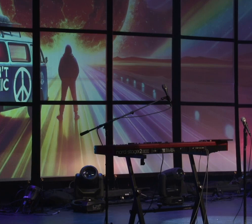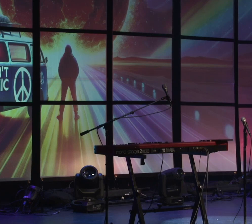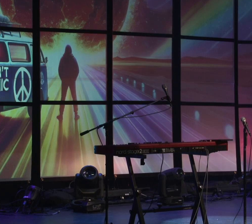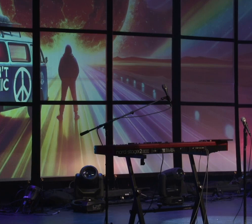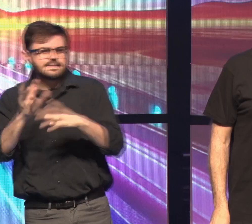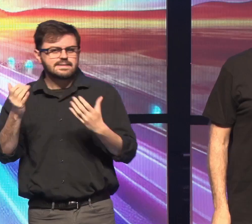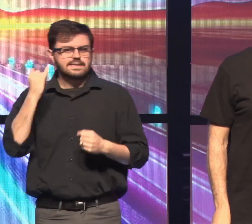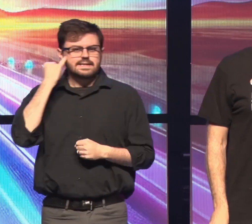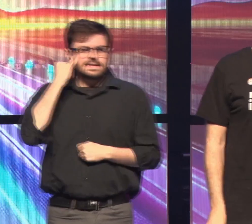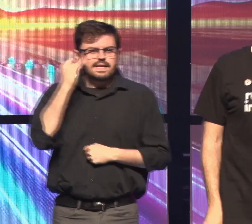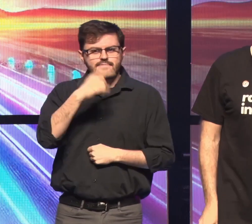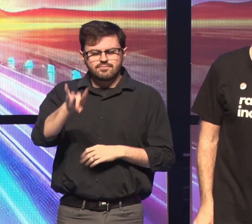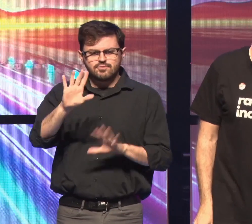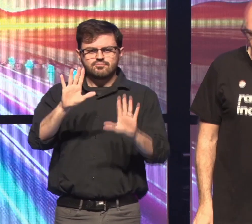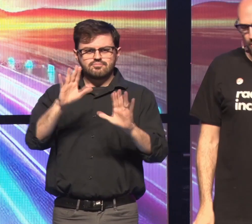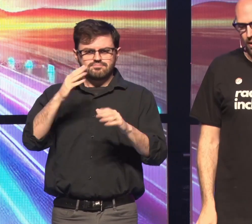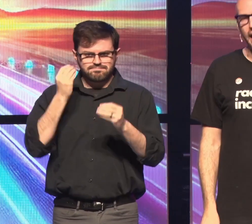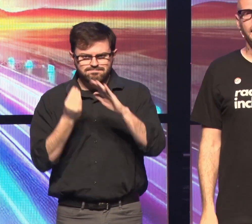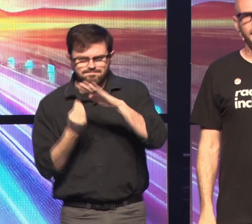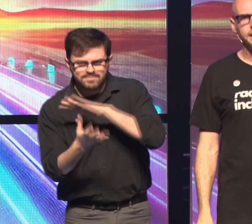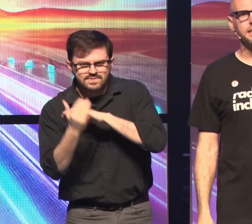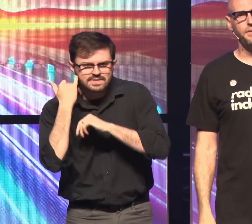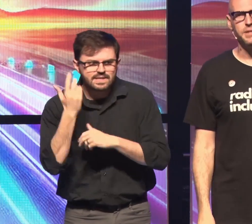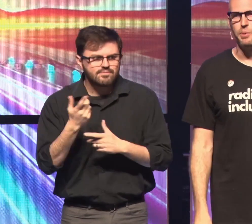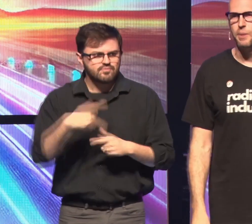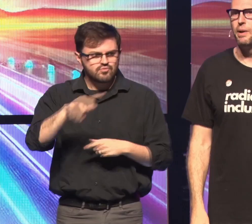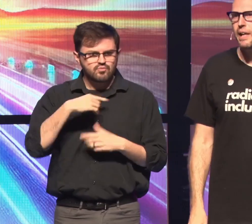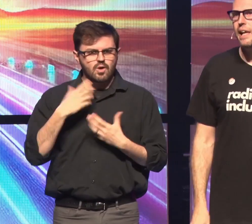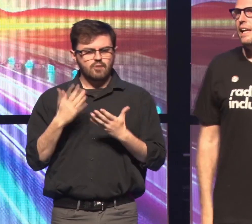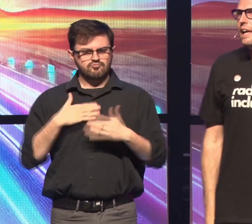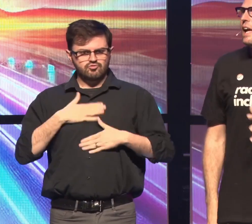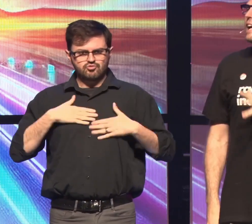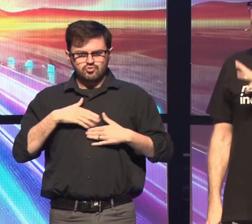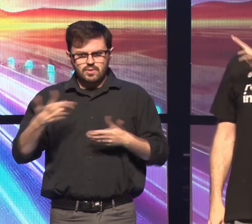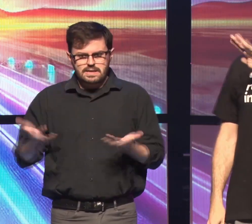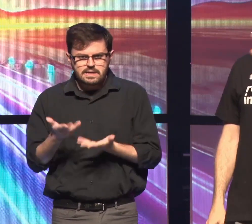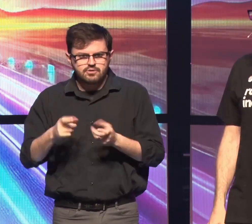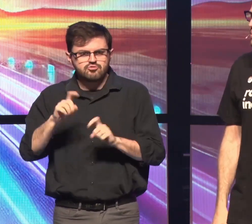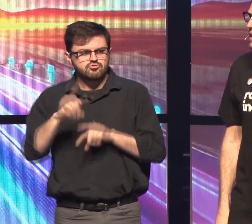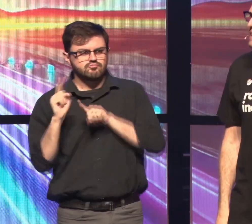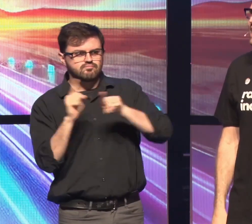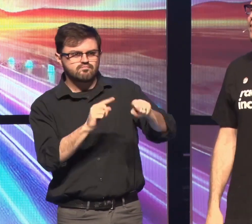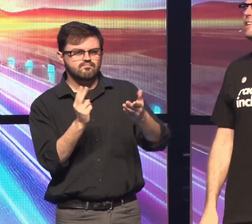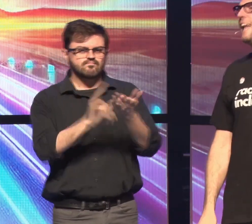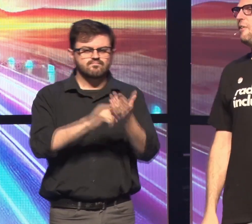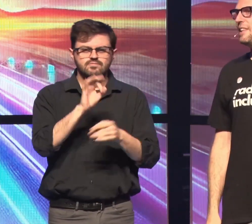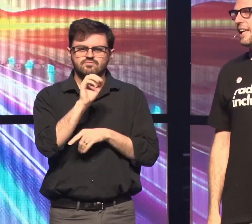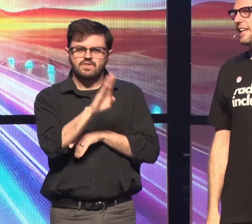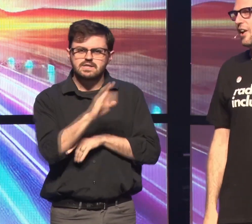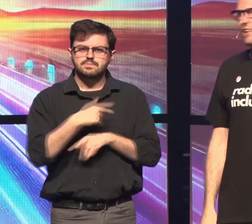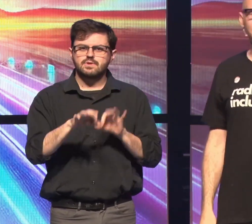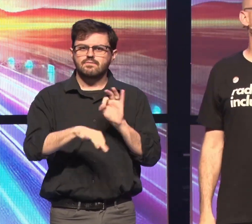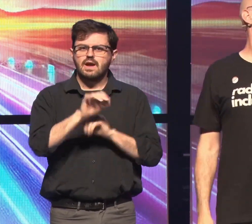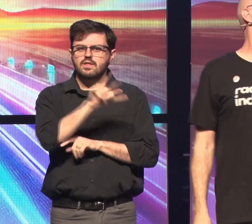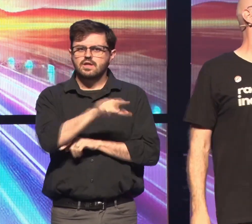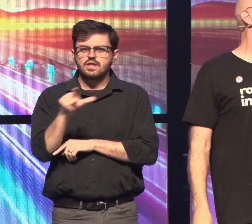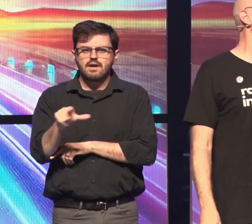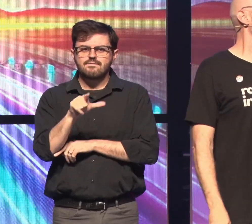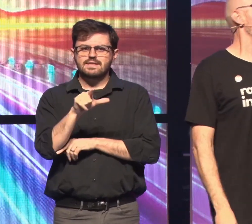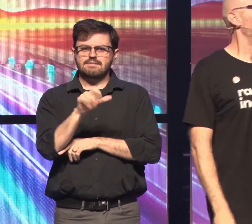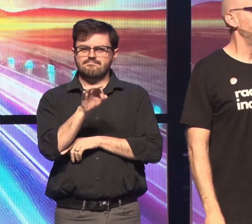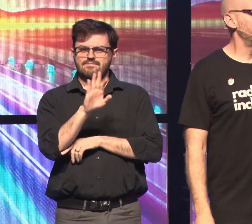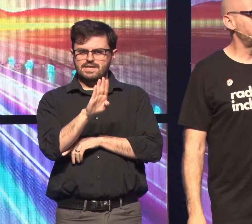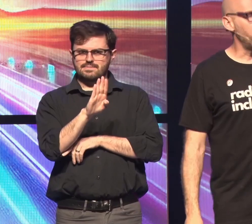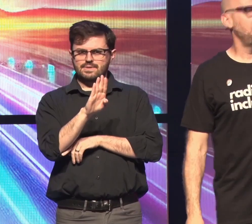Facebook group if you're on Facebook. I know, boomer, I get it, it's Facebook, but what I love about it is every now and then I'll get a notification